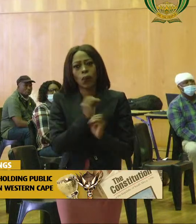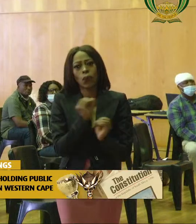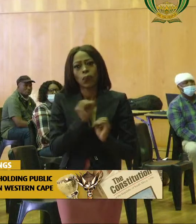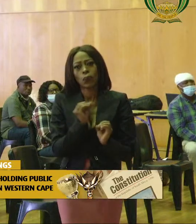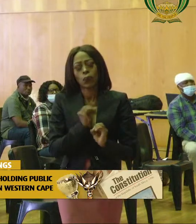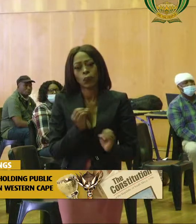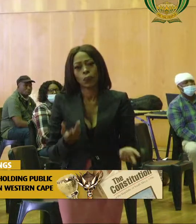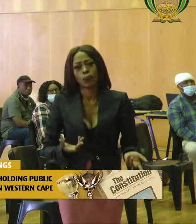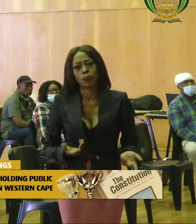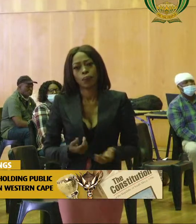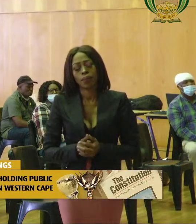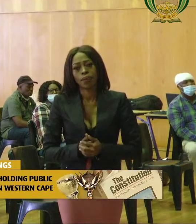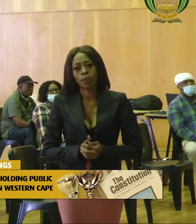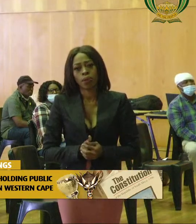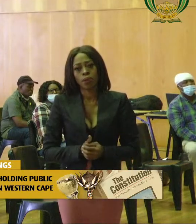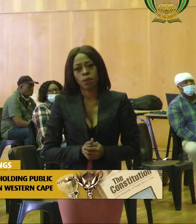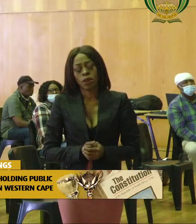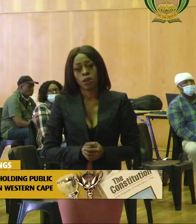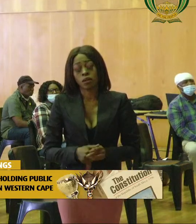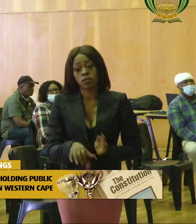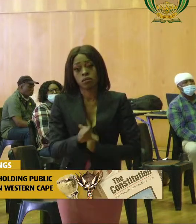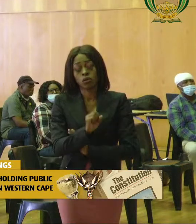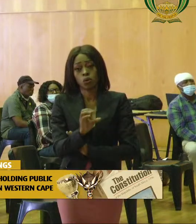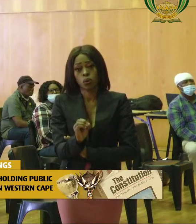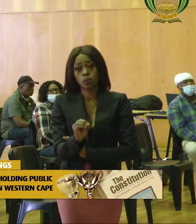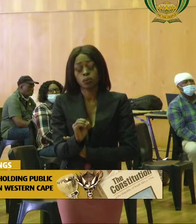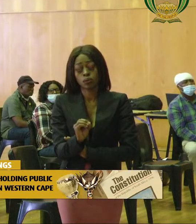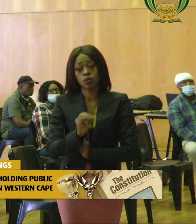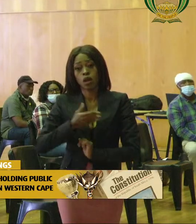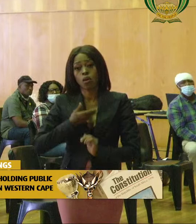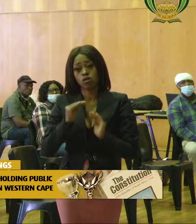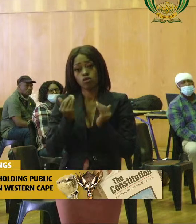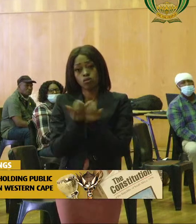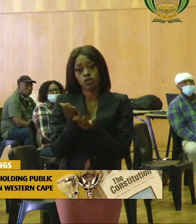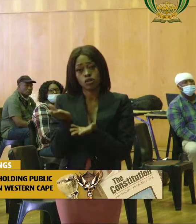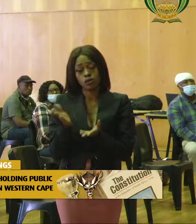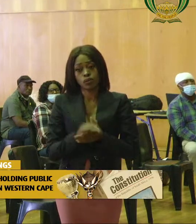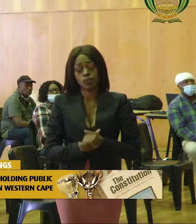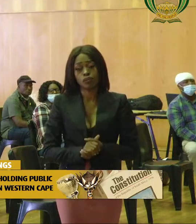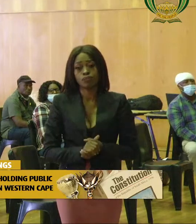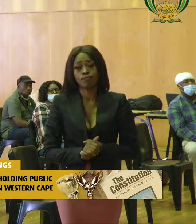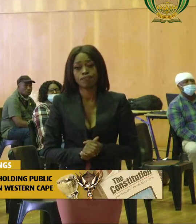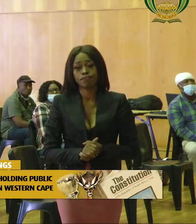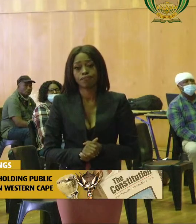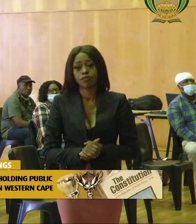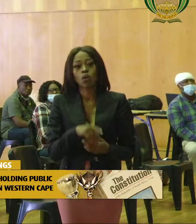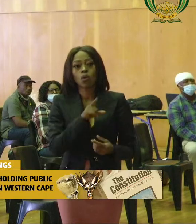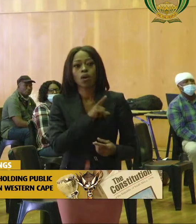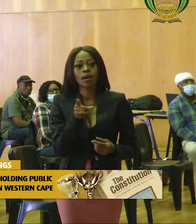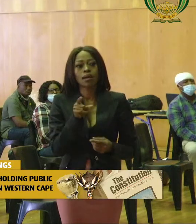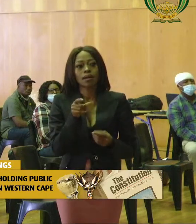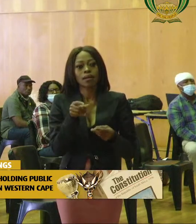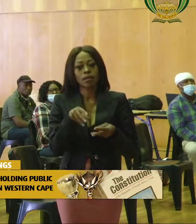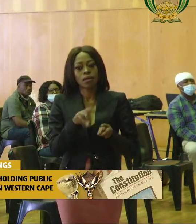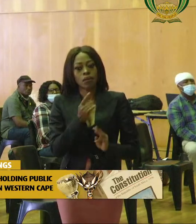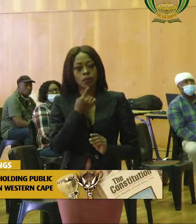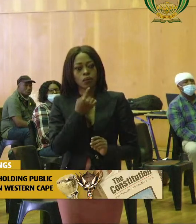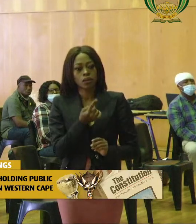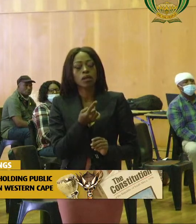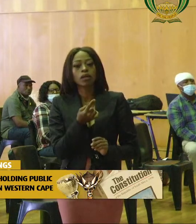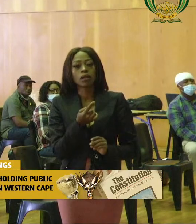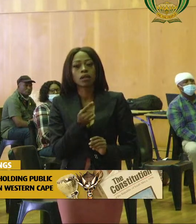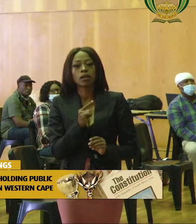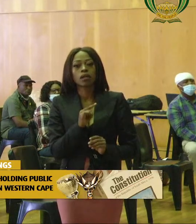view. So we want to protect you so that in a manner you're saying you want